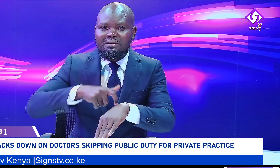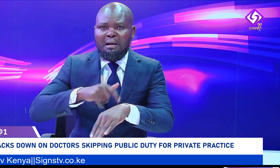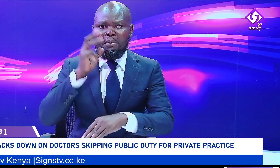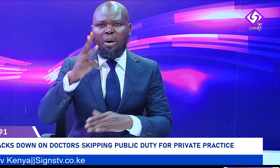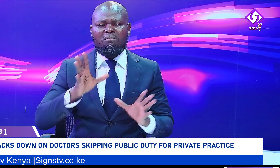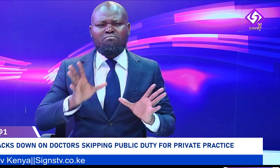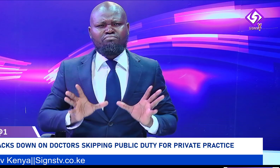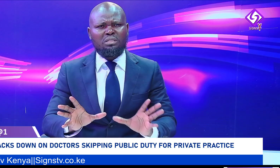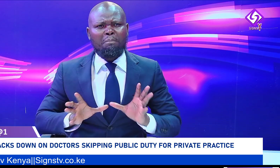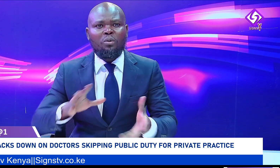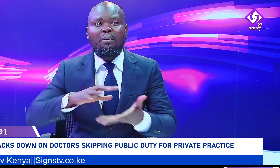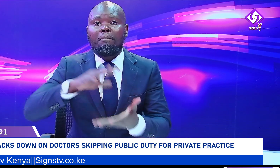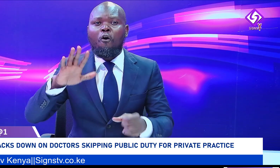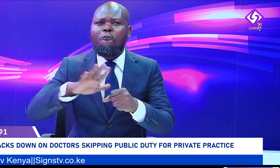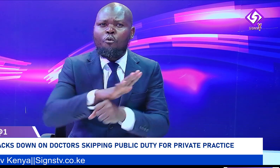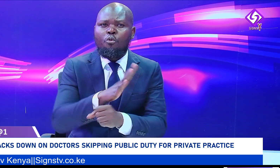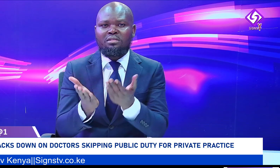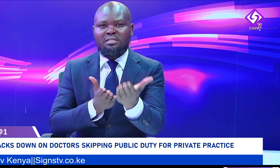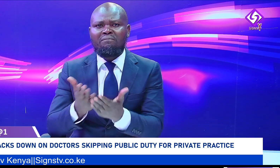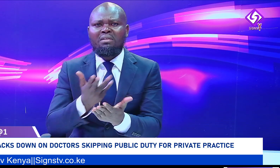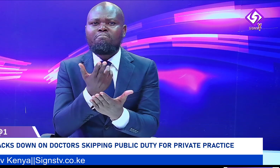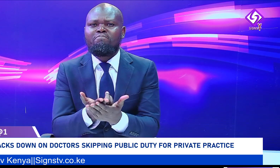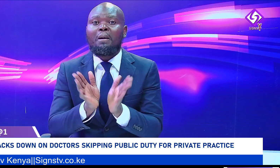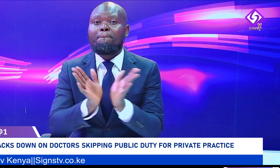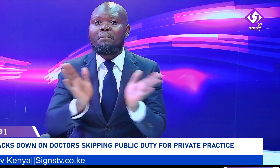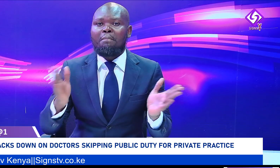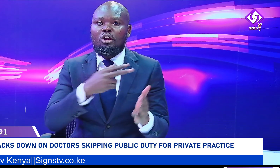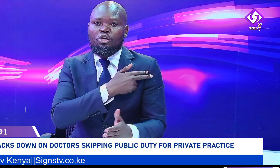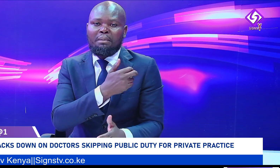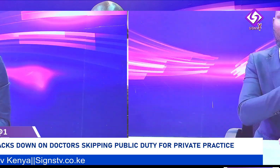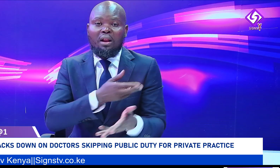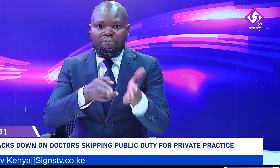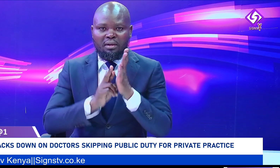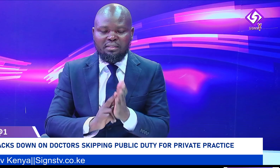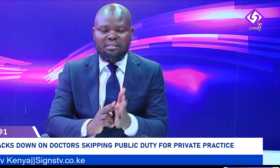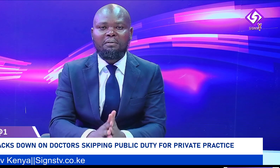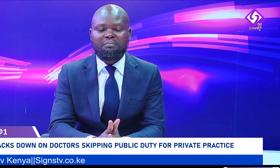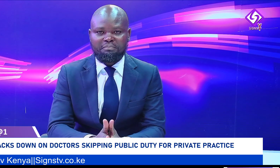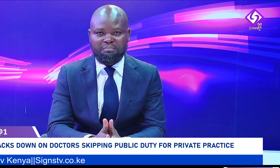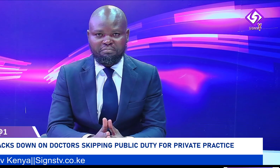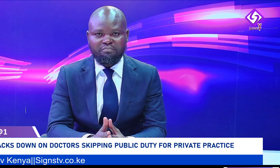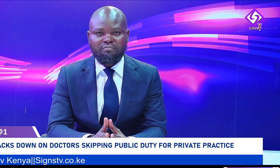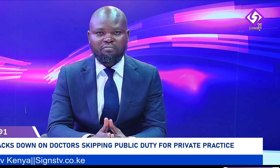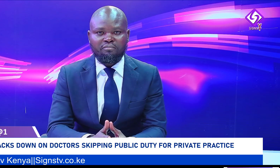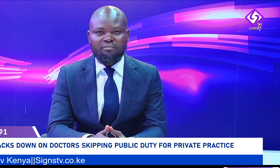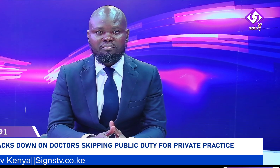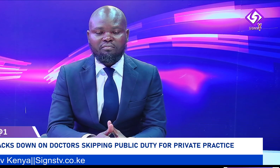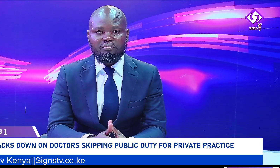that stricter oversight and accountability measures will be enforced to ensure doctors fully serve patients in public hospitals